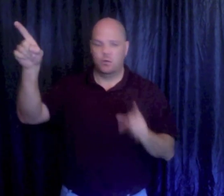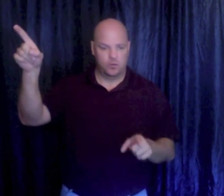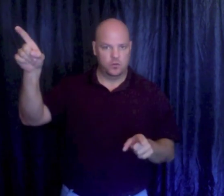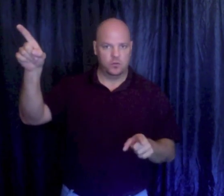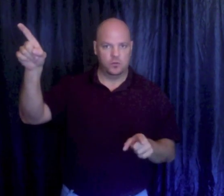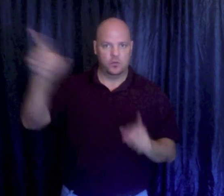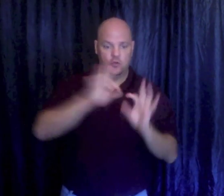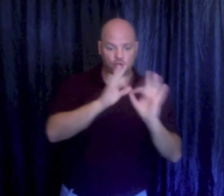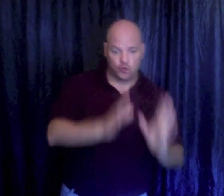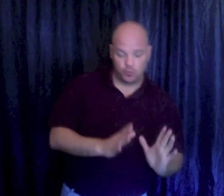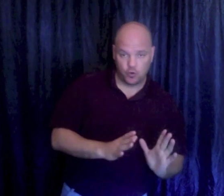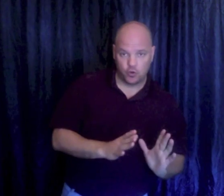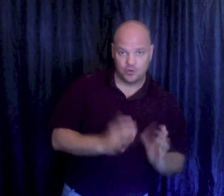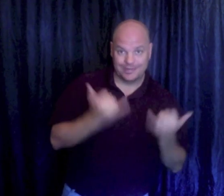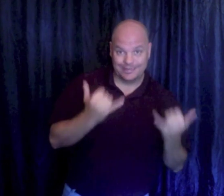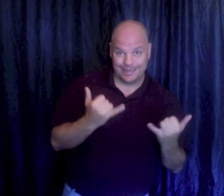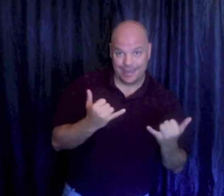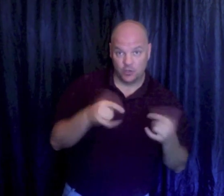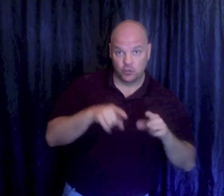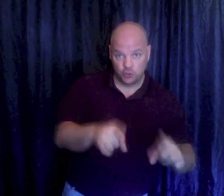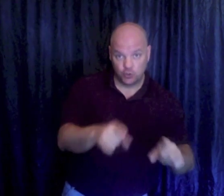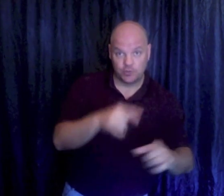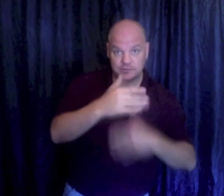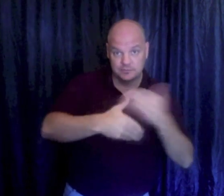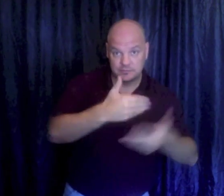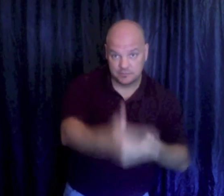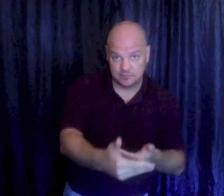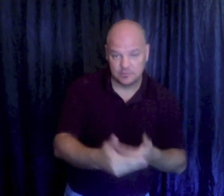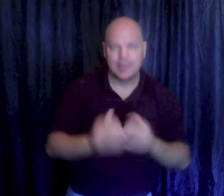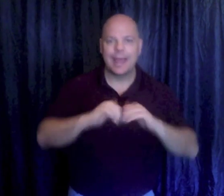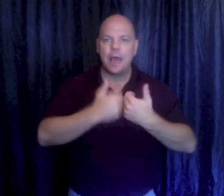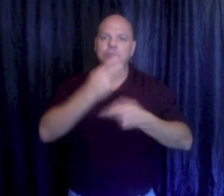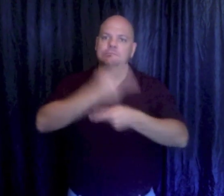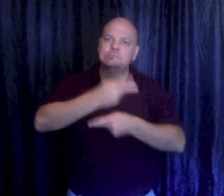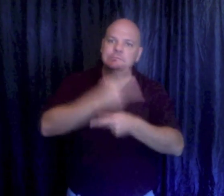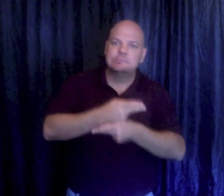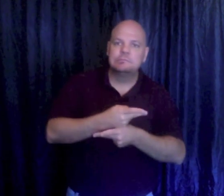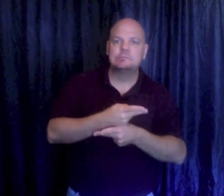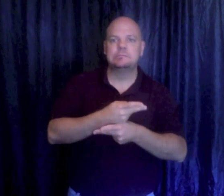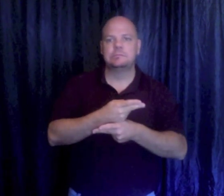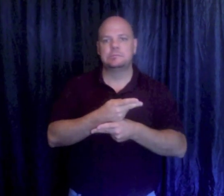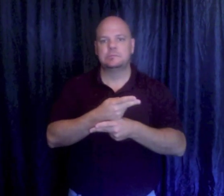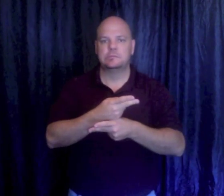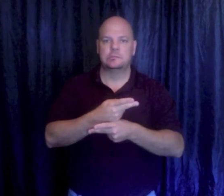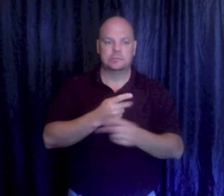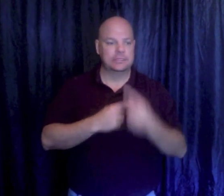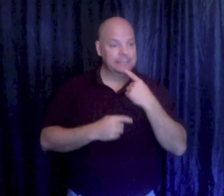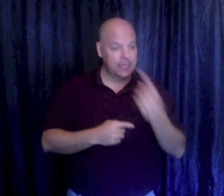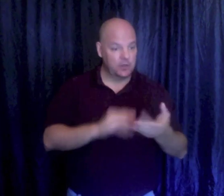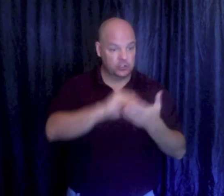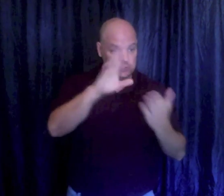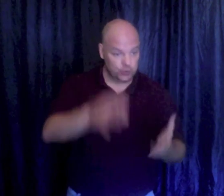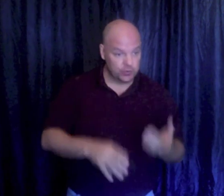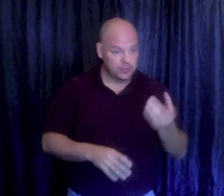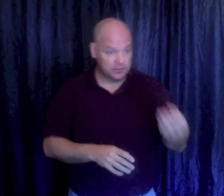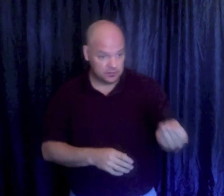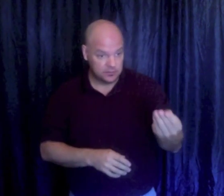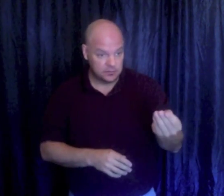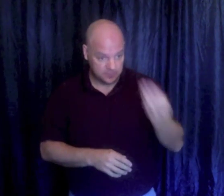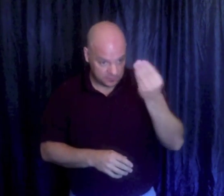at this point? And how are you going to handle saying to the student, getting the student to ask the question